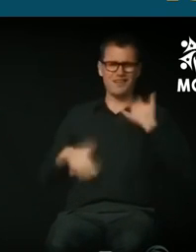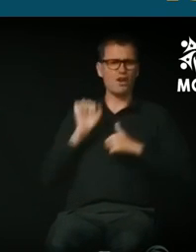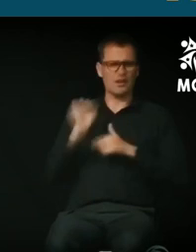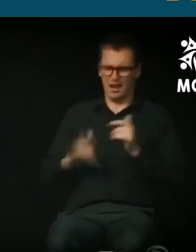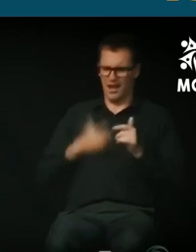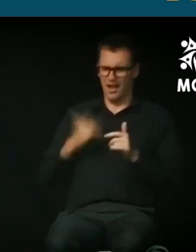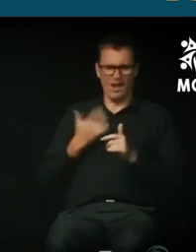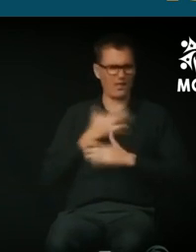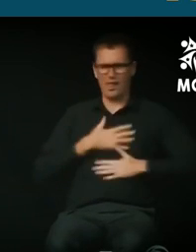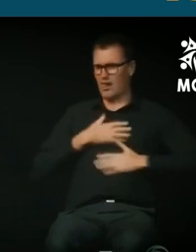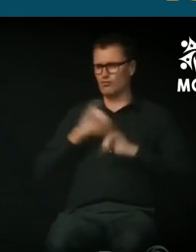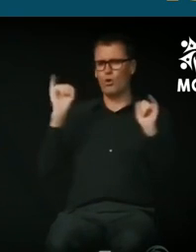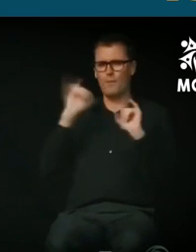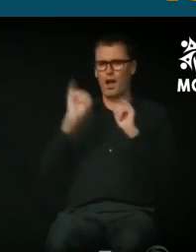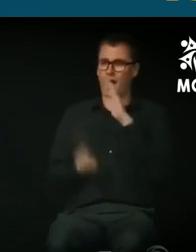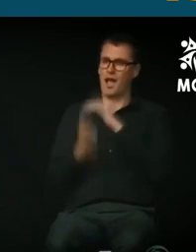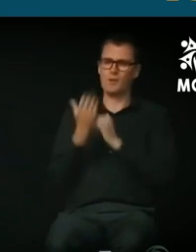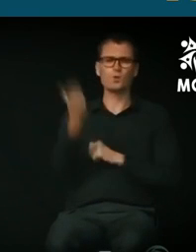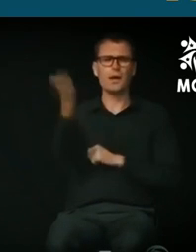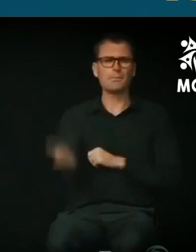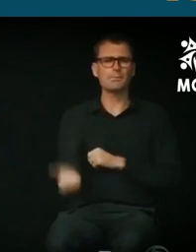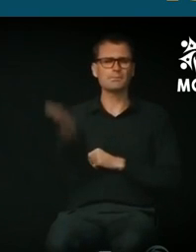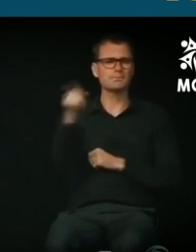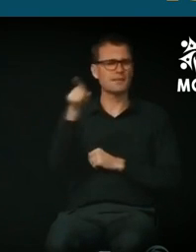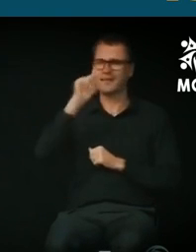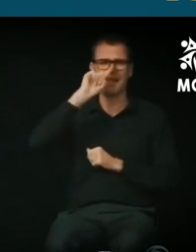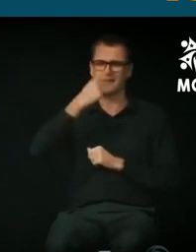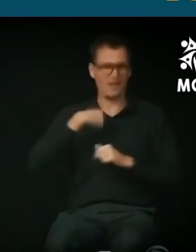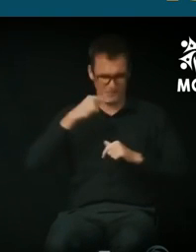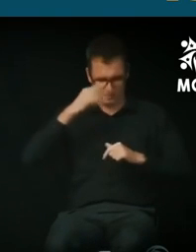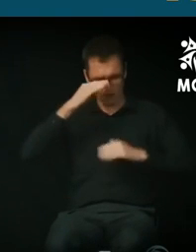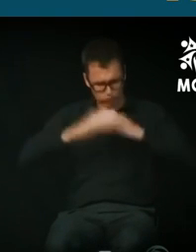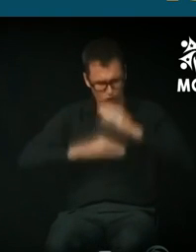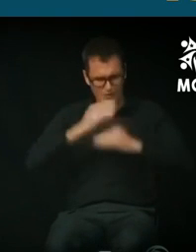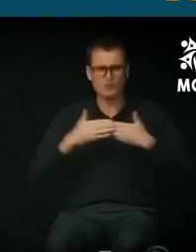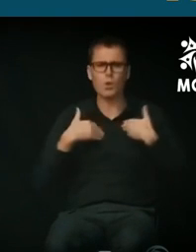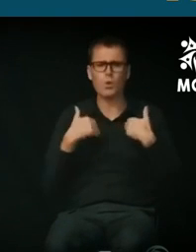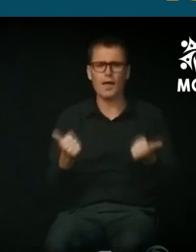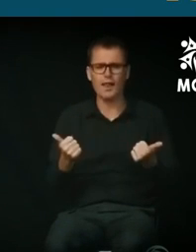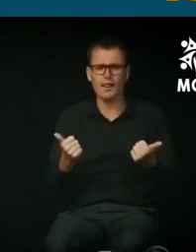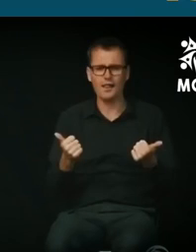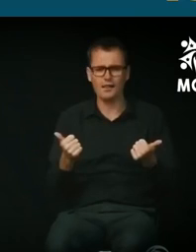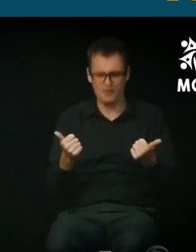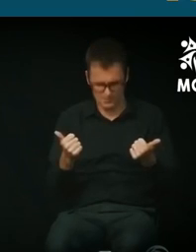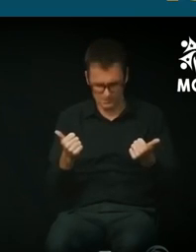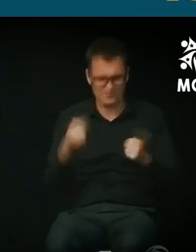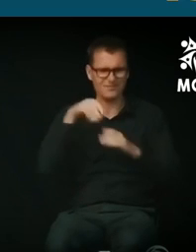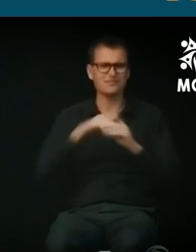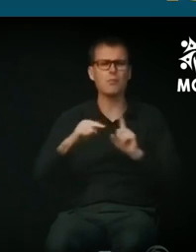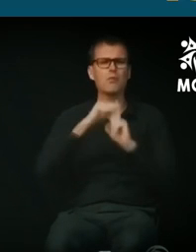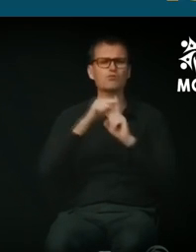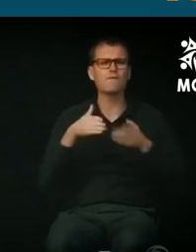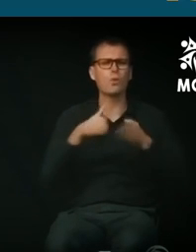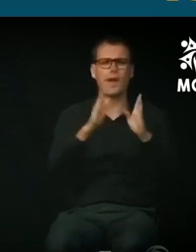Some traumatic thing happened to him, and he could not process well his suffering into the constructive